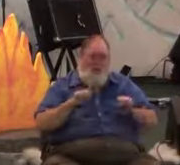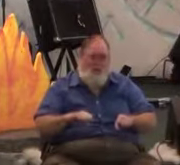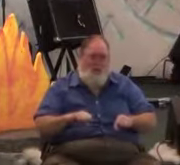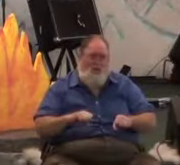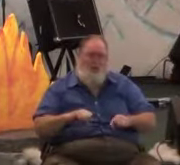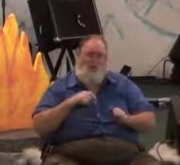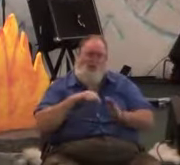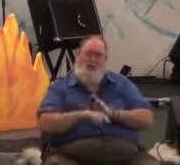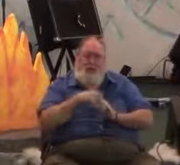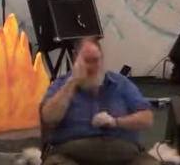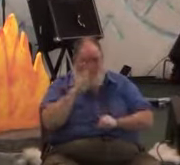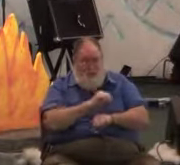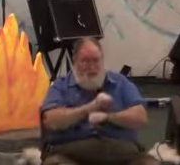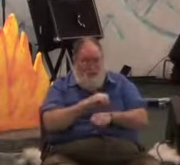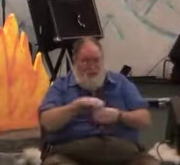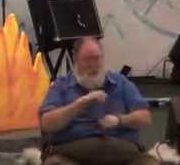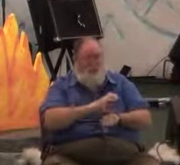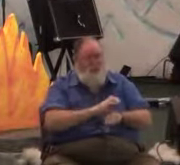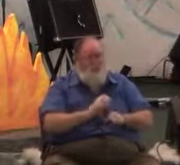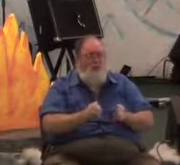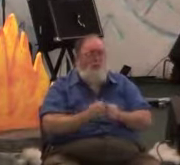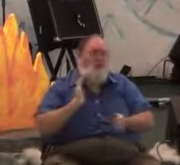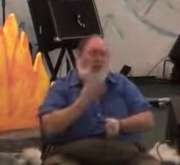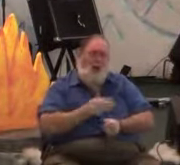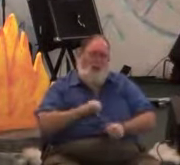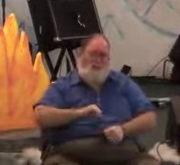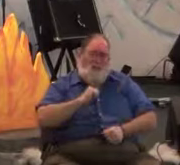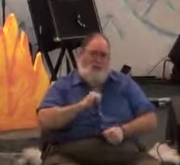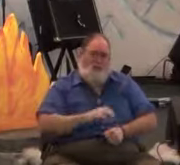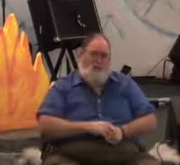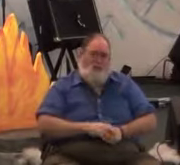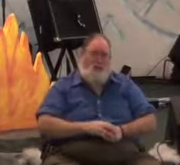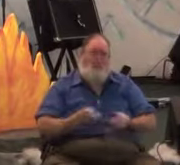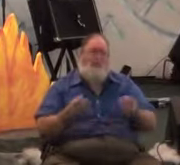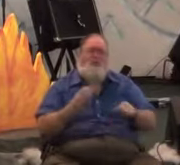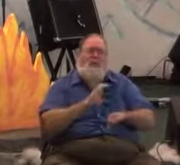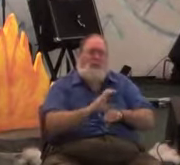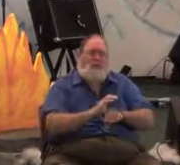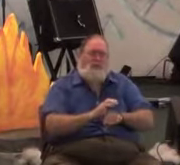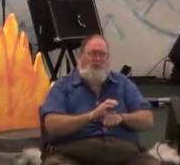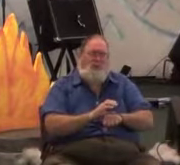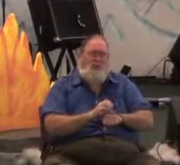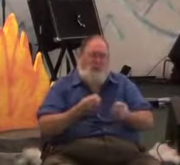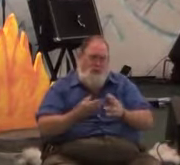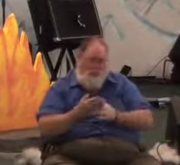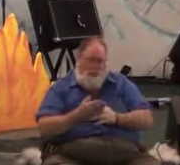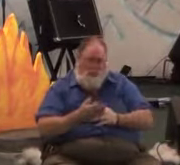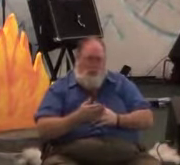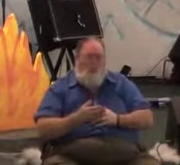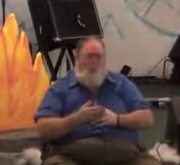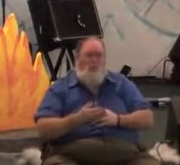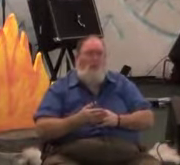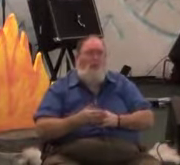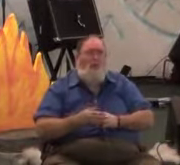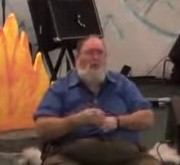of God in a church with our pridefulness. There are so many churches across the land that have died